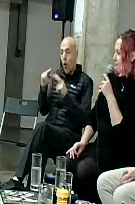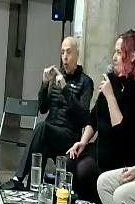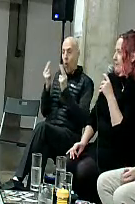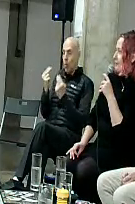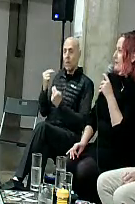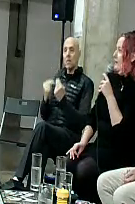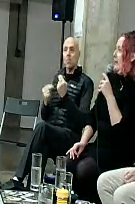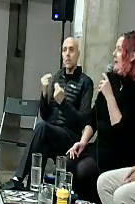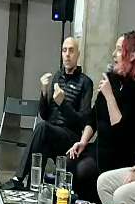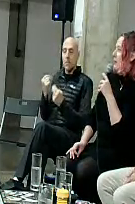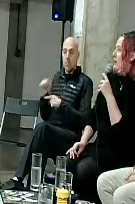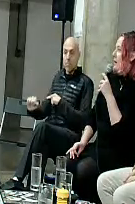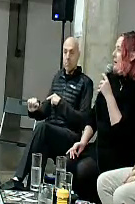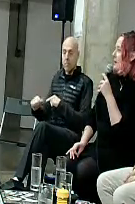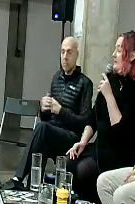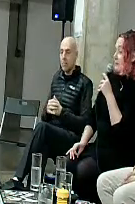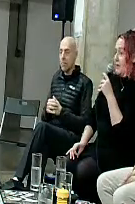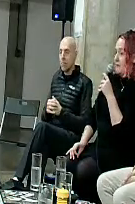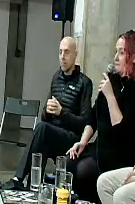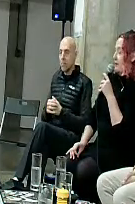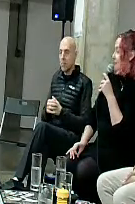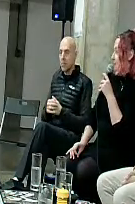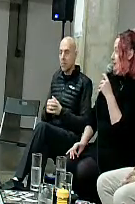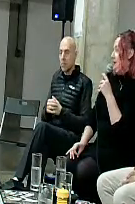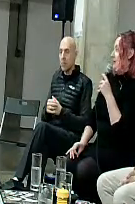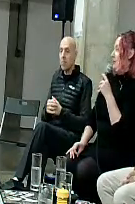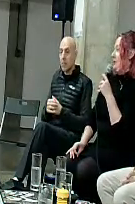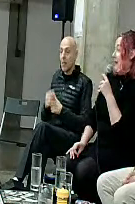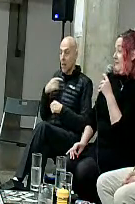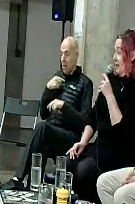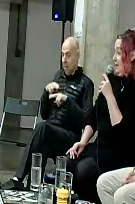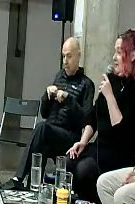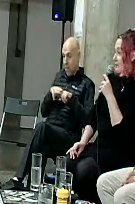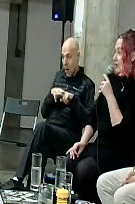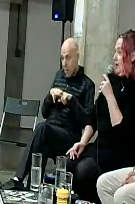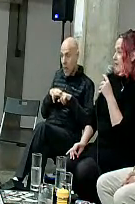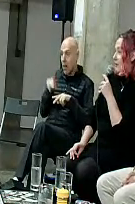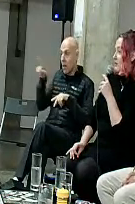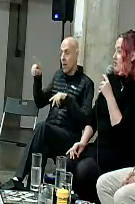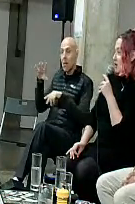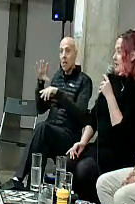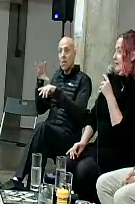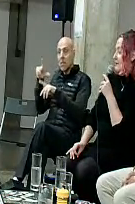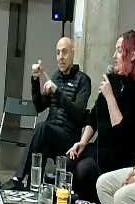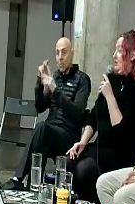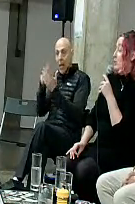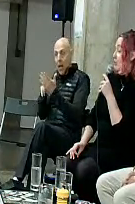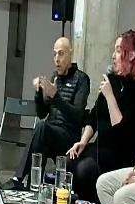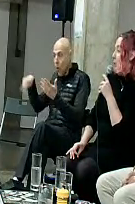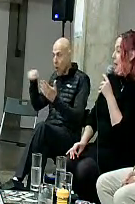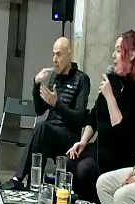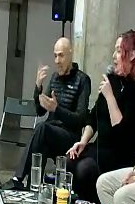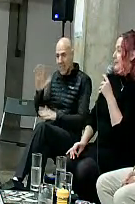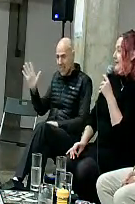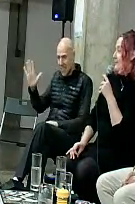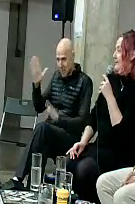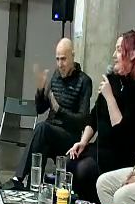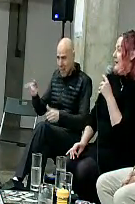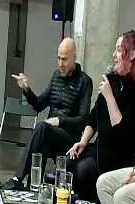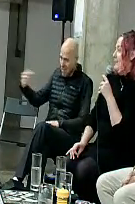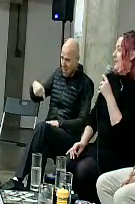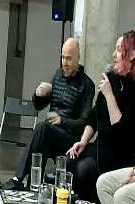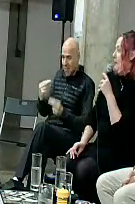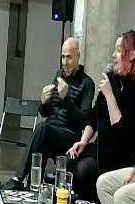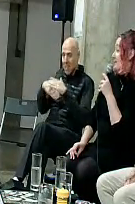assessment. Now, her CPN, her family, we all advocated for her very strongly that she would require a home